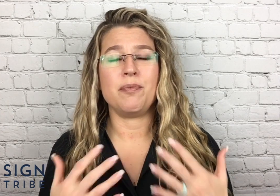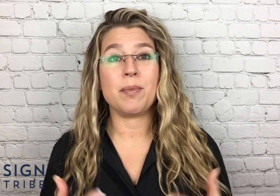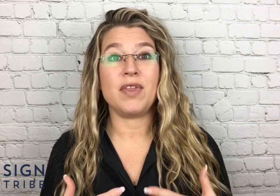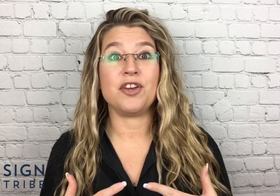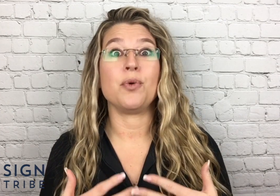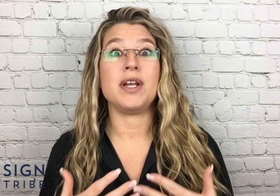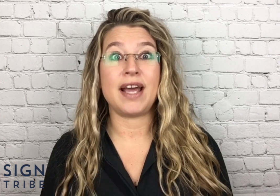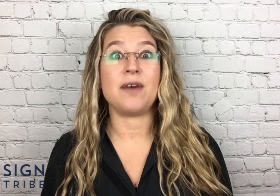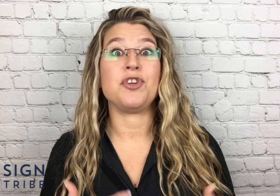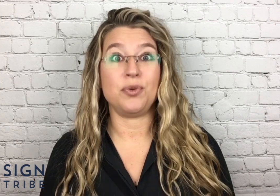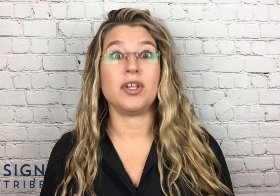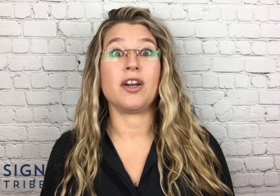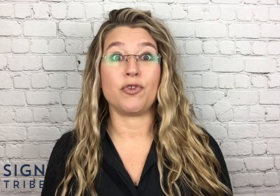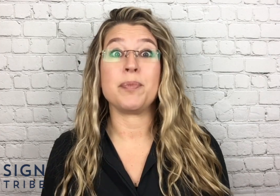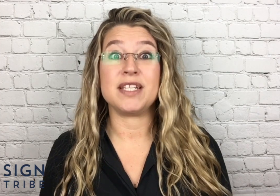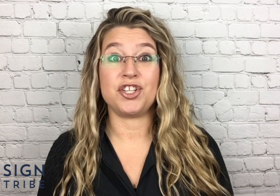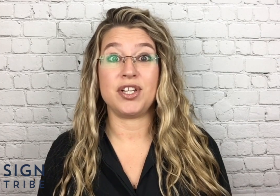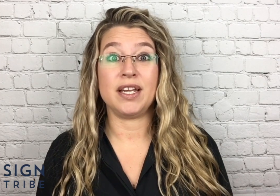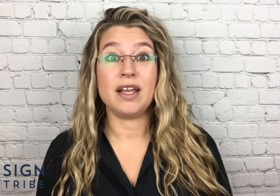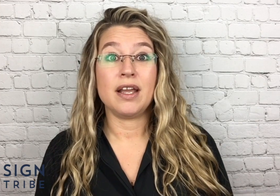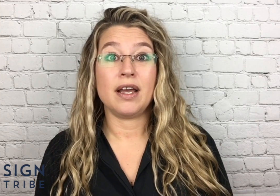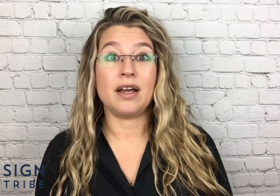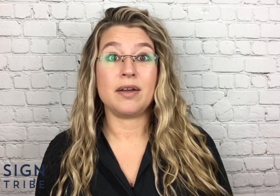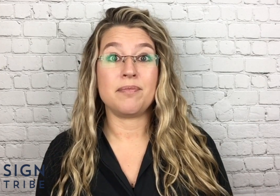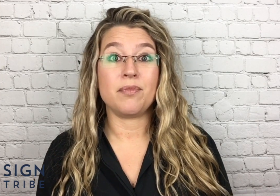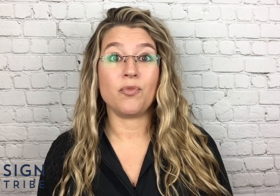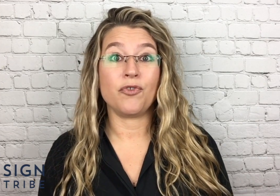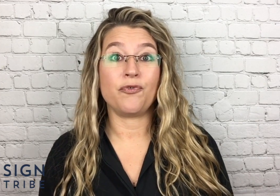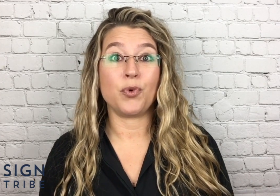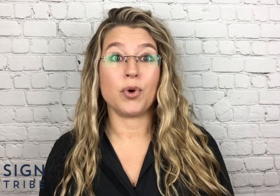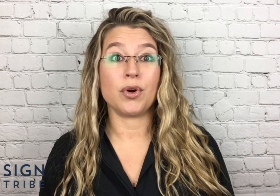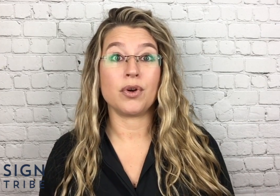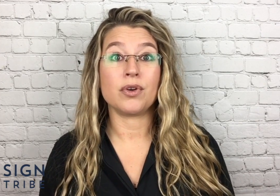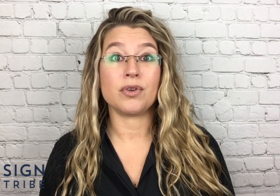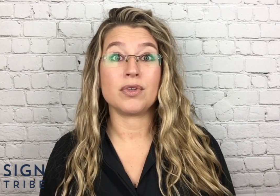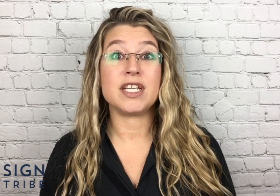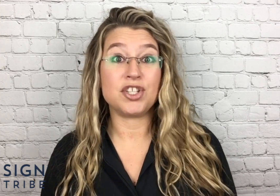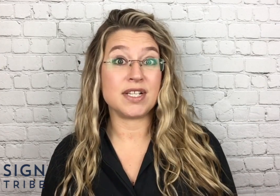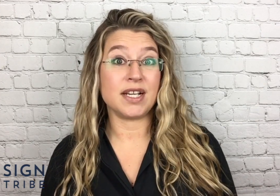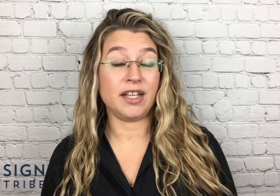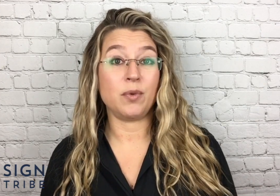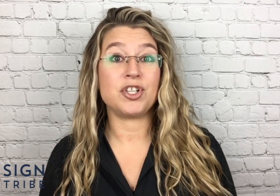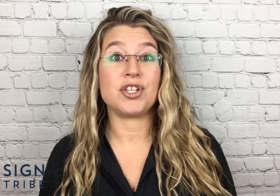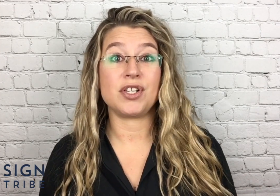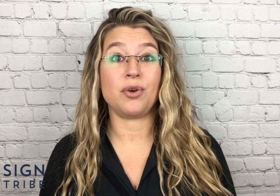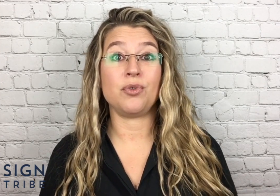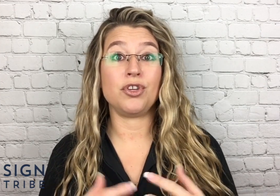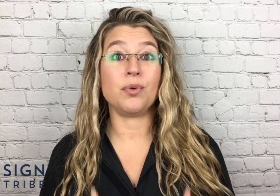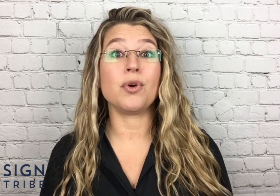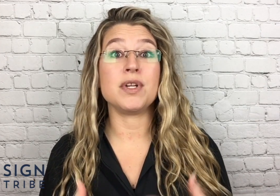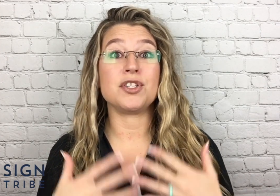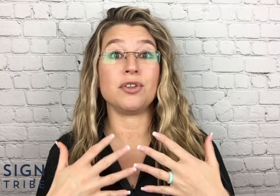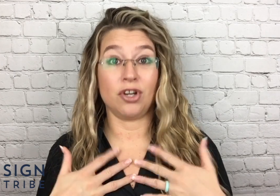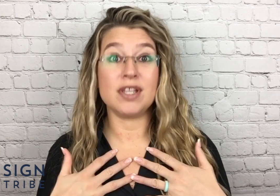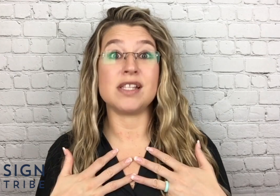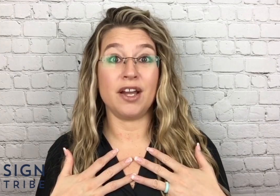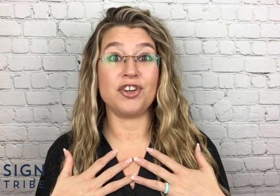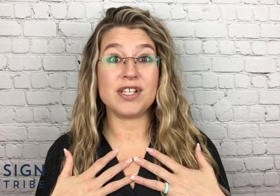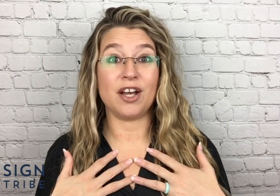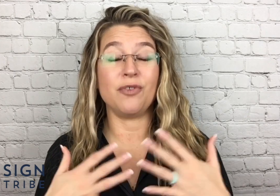that you're going to have to do a lot of repetition for teaching sign language. So you are going to learn the sign yourself